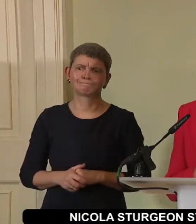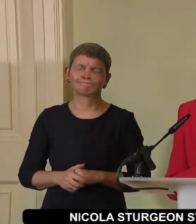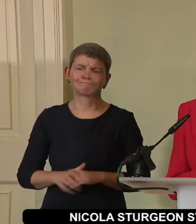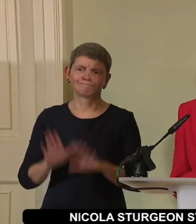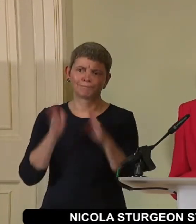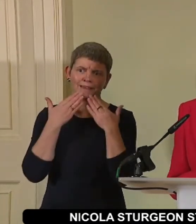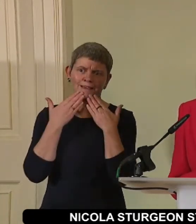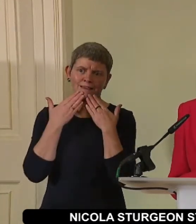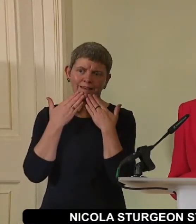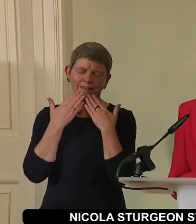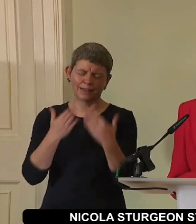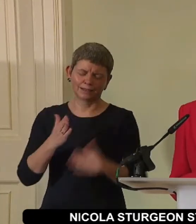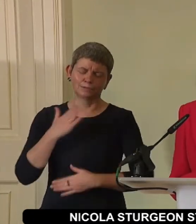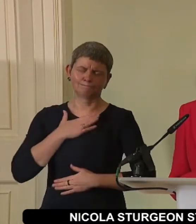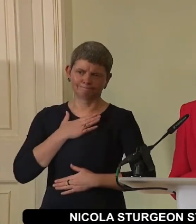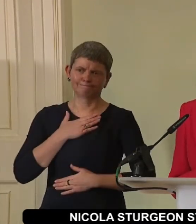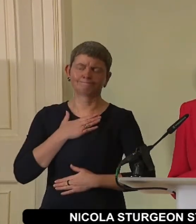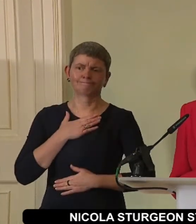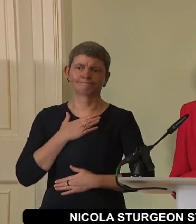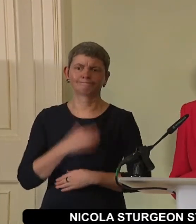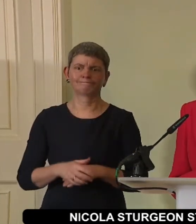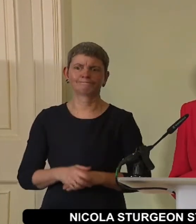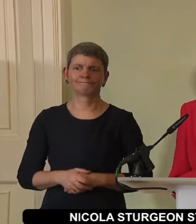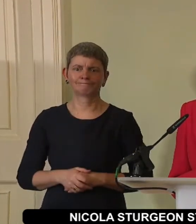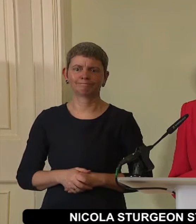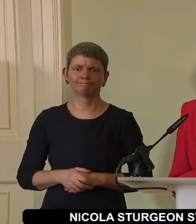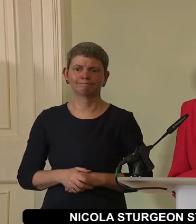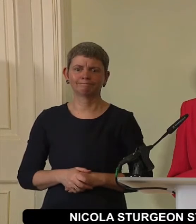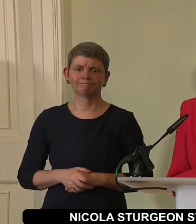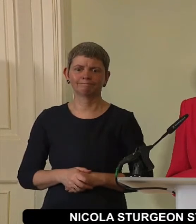Thank you. From the very bottom of my heart.